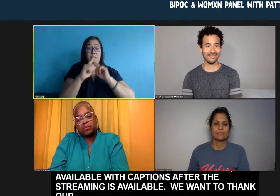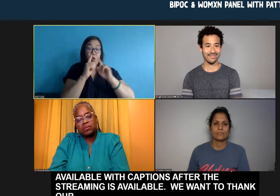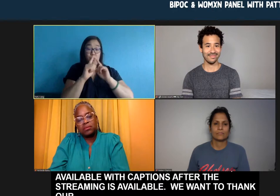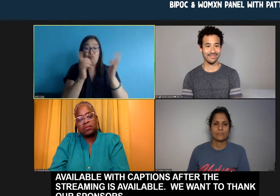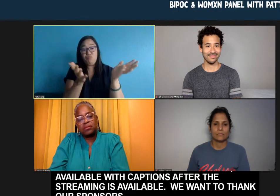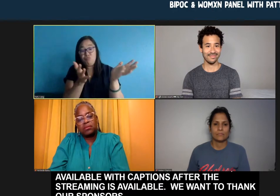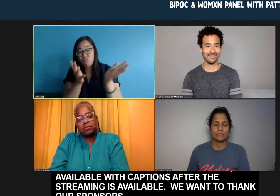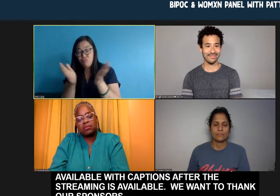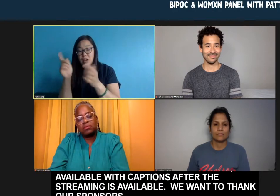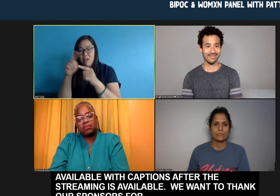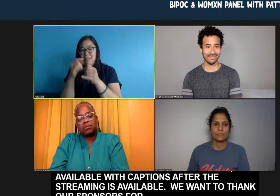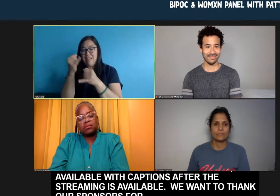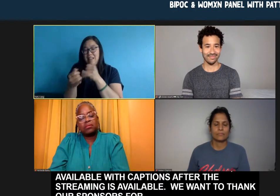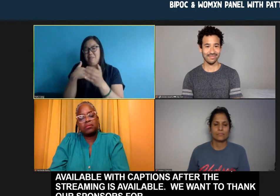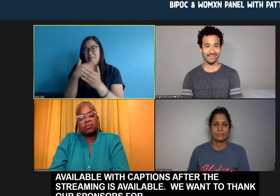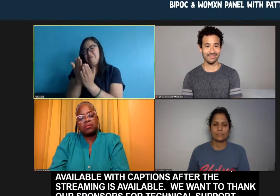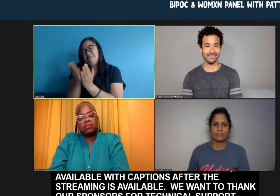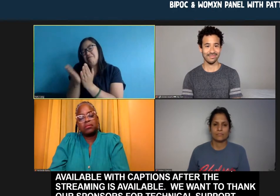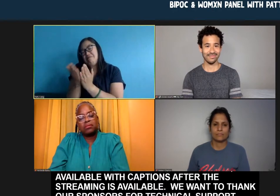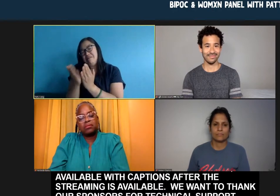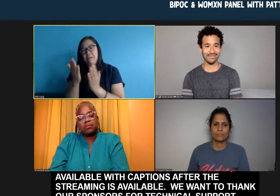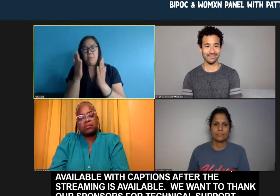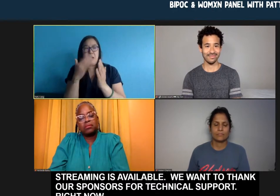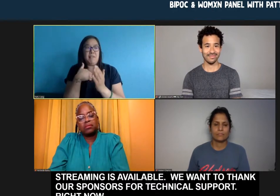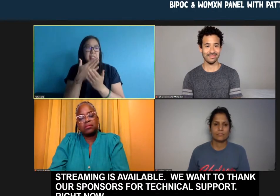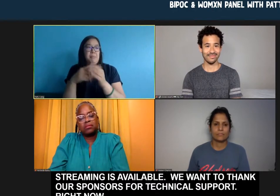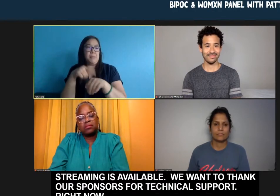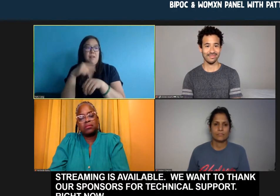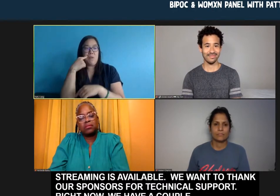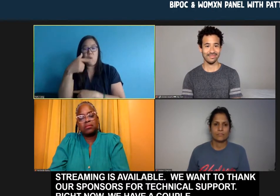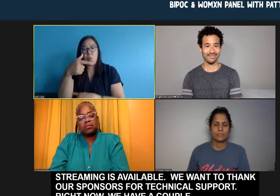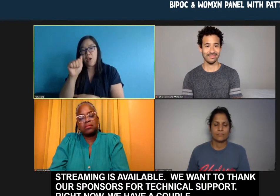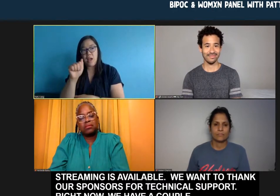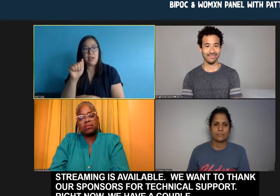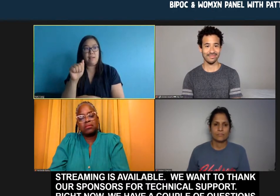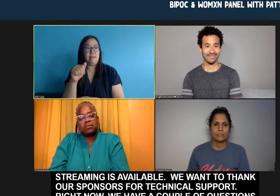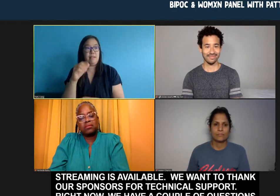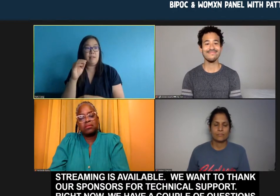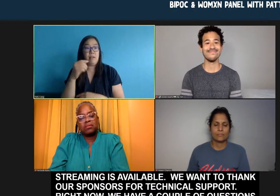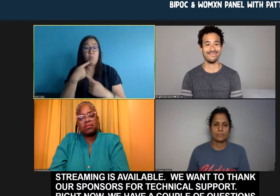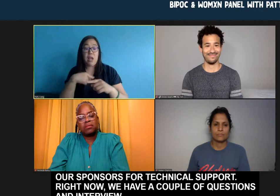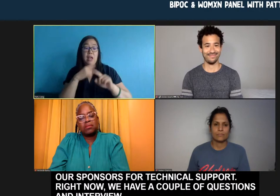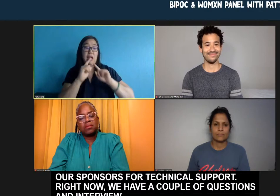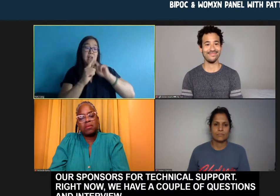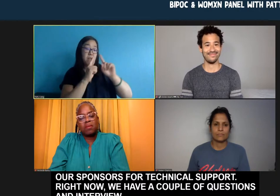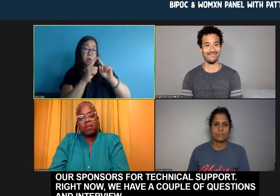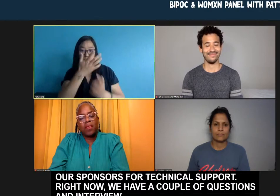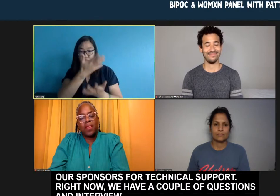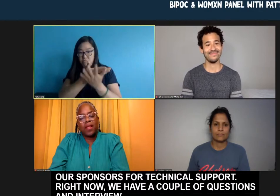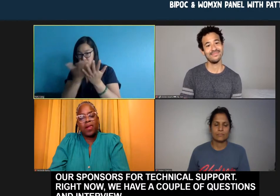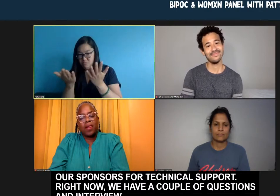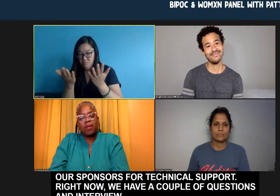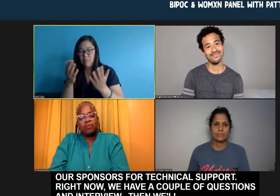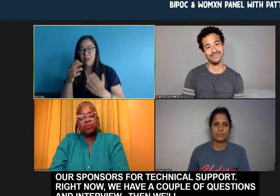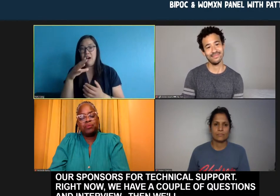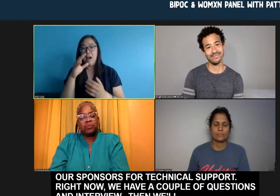have a couple question and interview, and then we'll have a short time for some Q&A afterwards. And we'll go ahead and